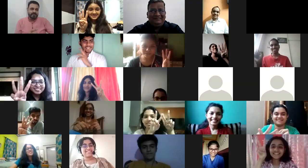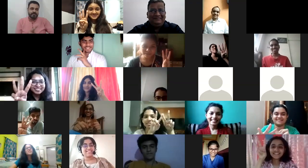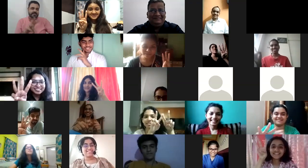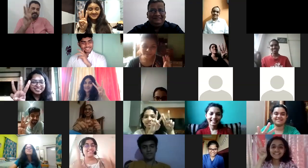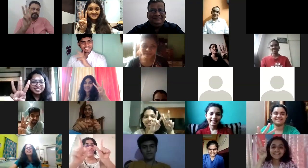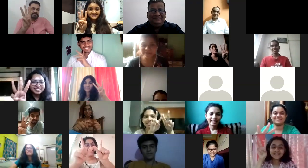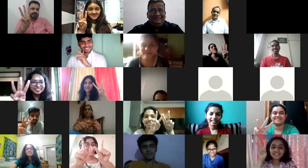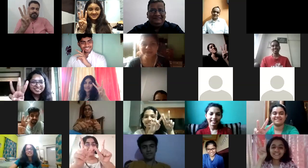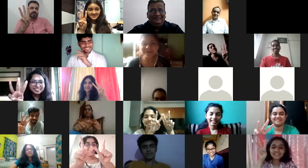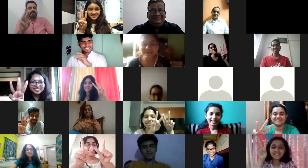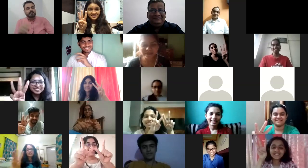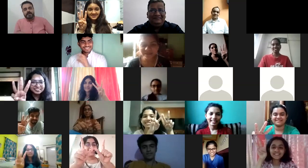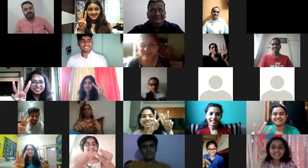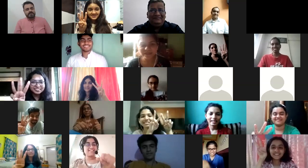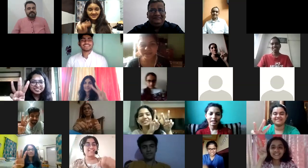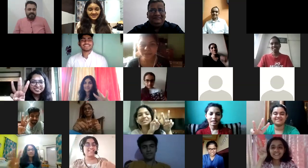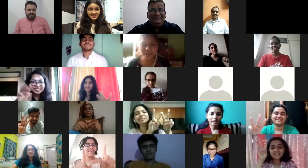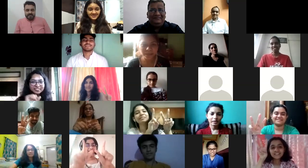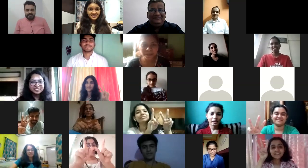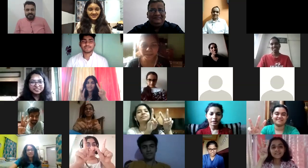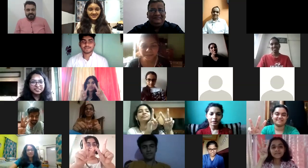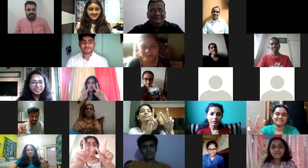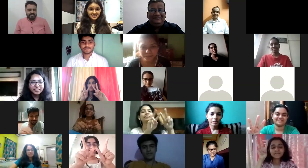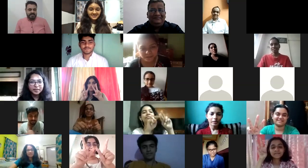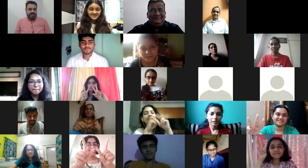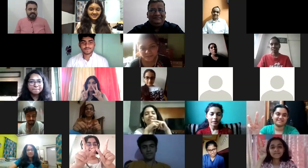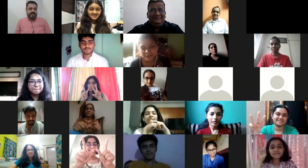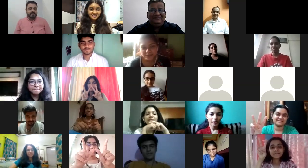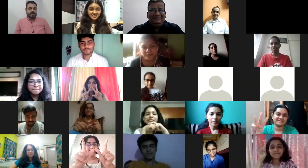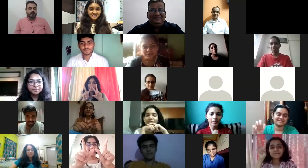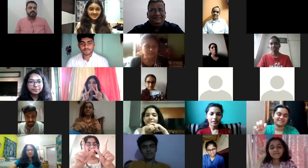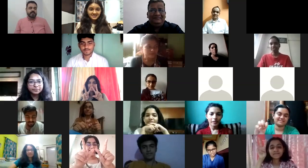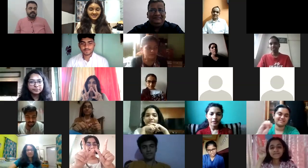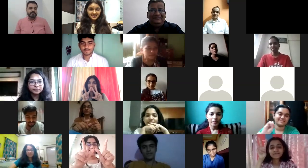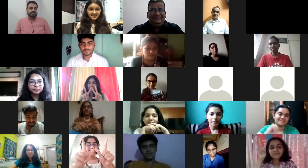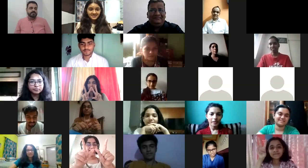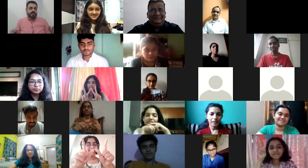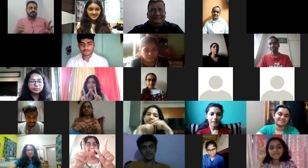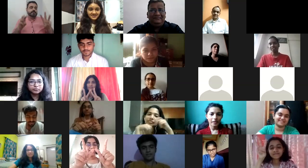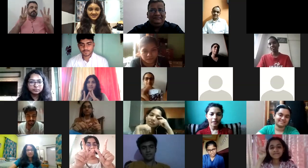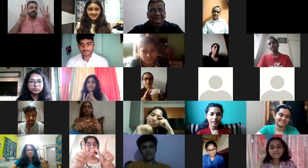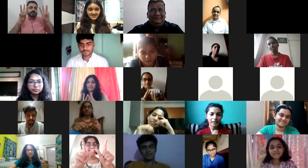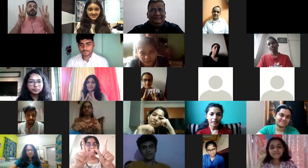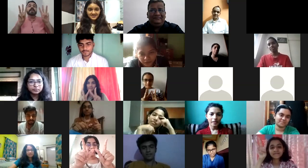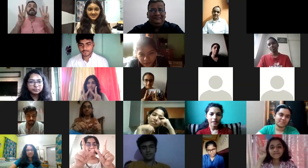place. W. But the Indian Sign Language Manual says you're supposed to take both hands